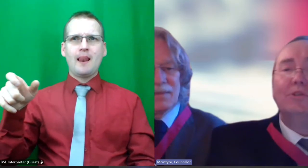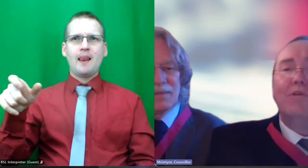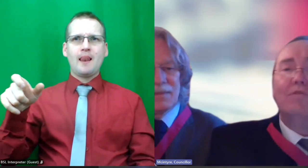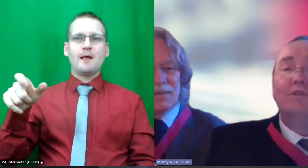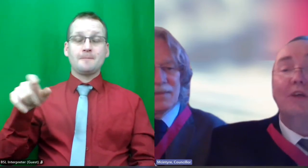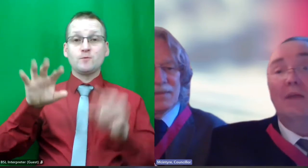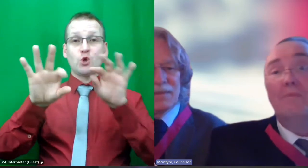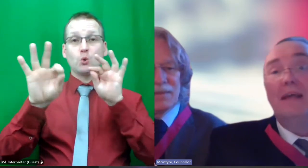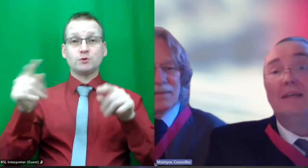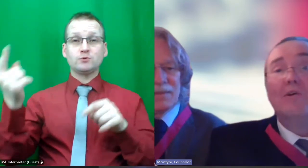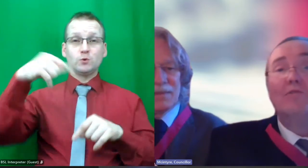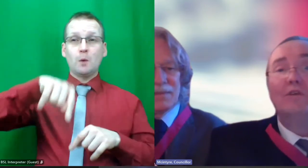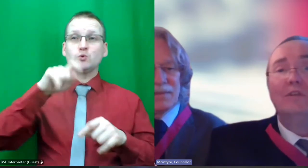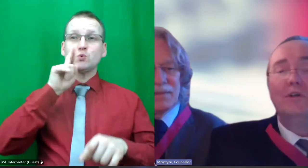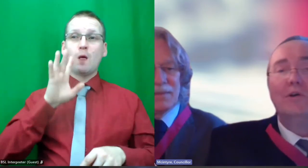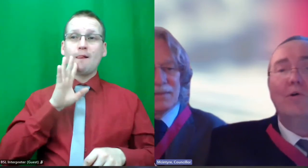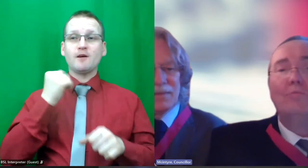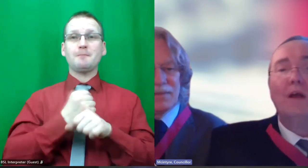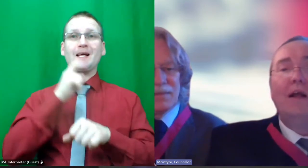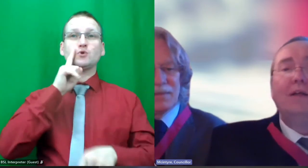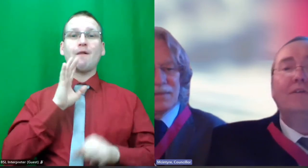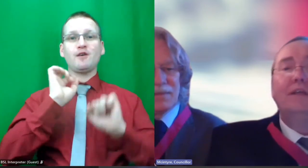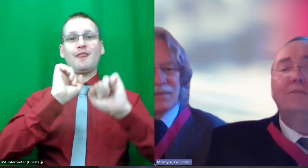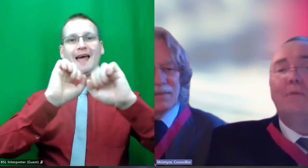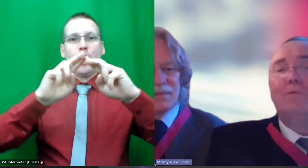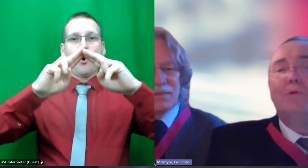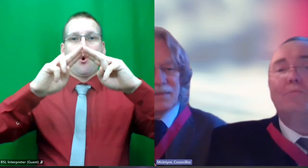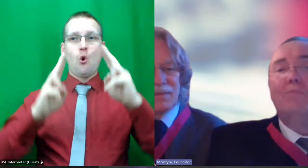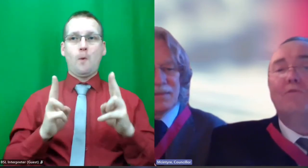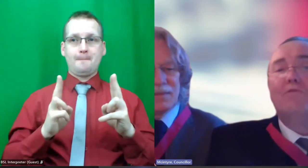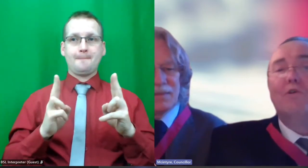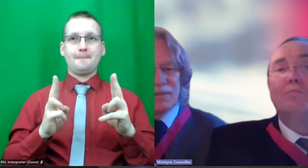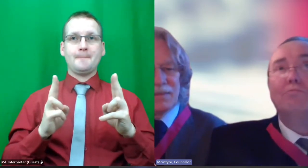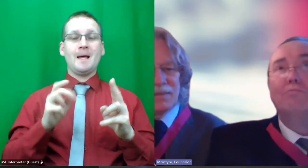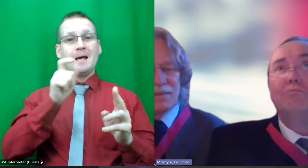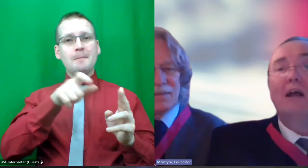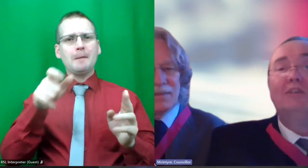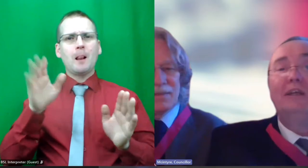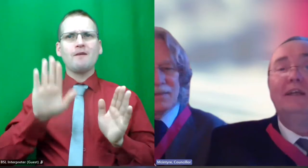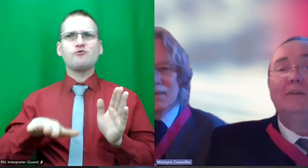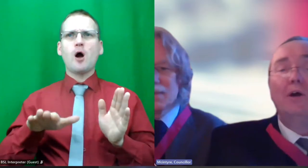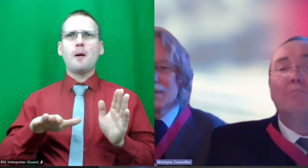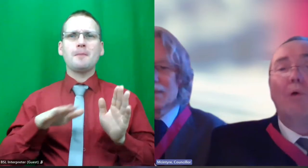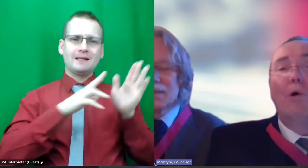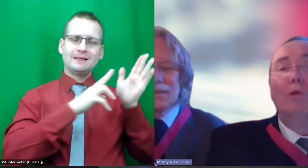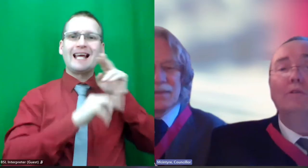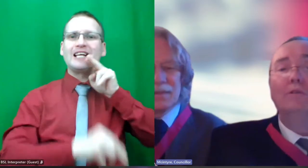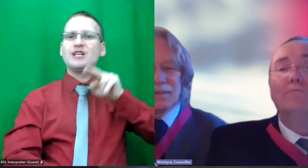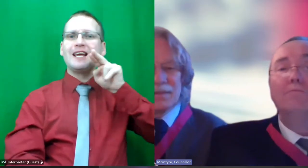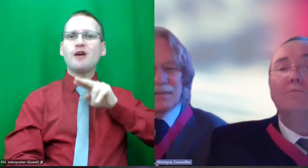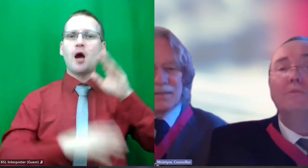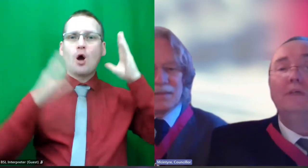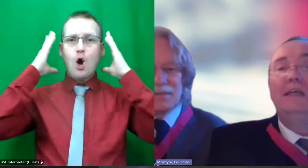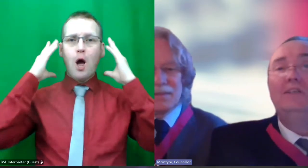to Salford and make Salford their home. These people were people from Nigeria,